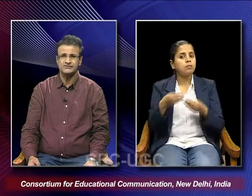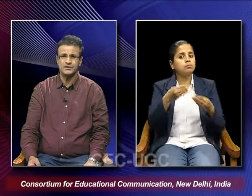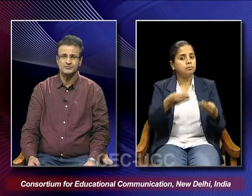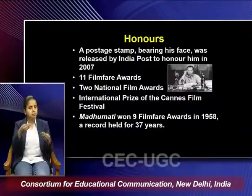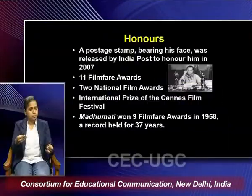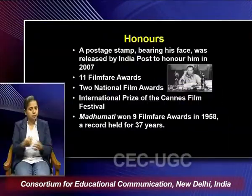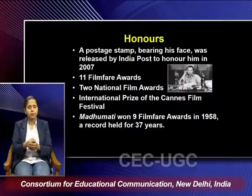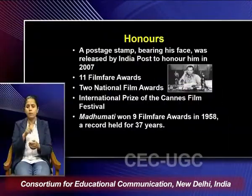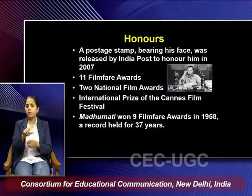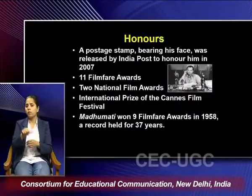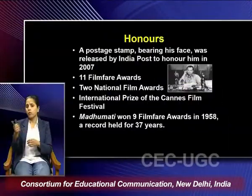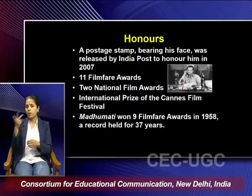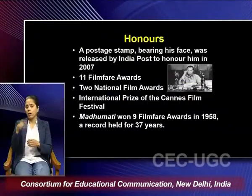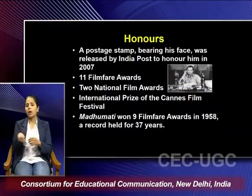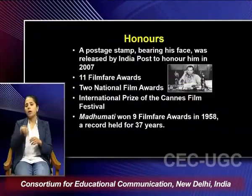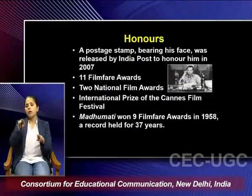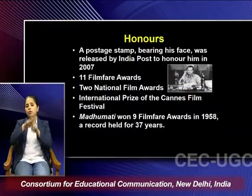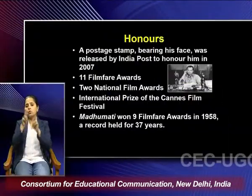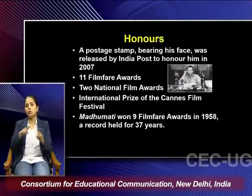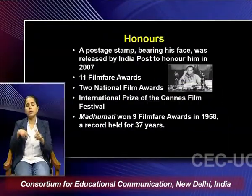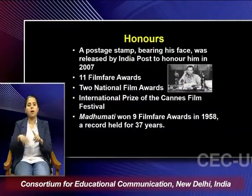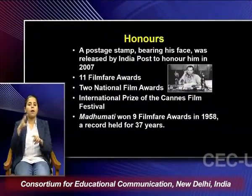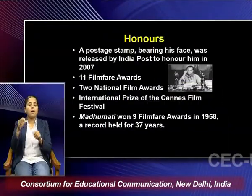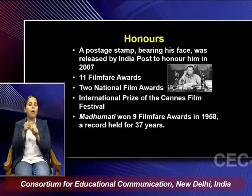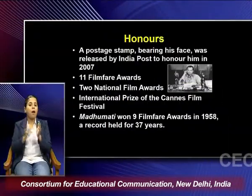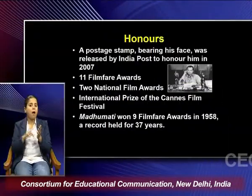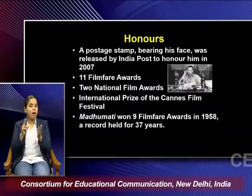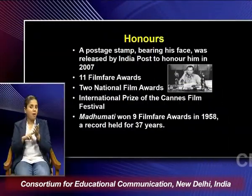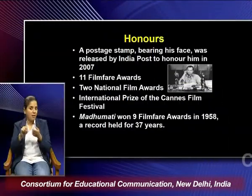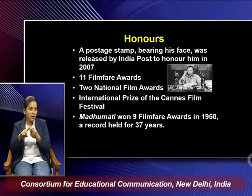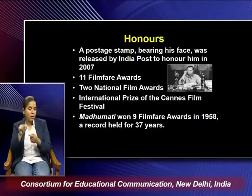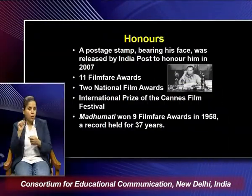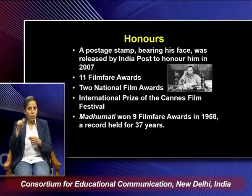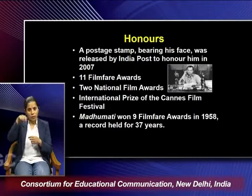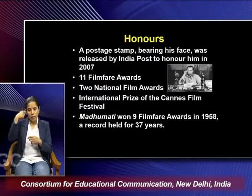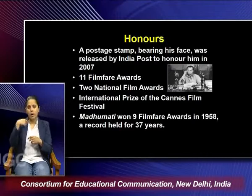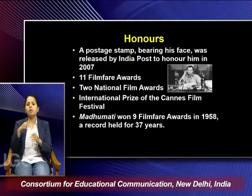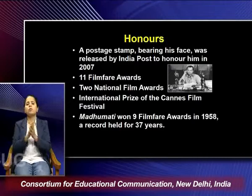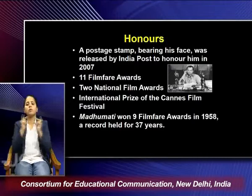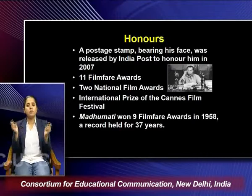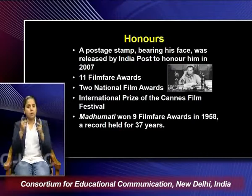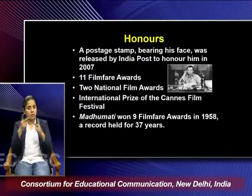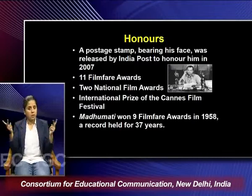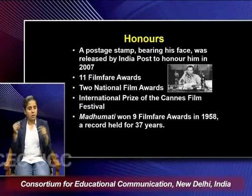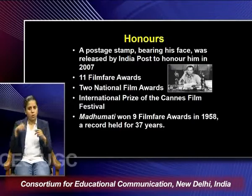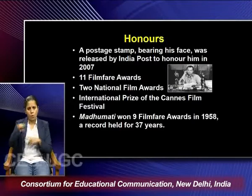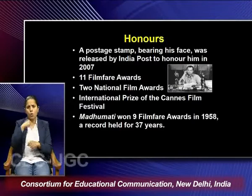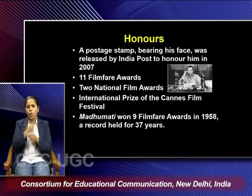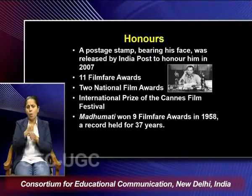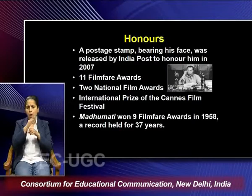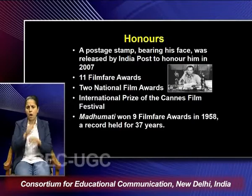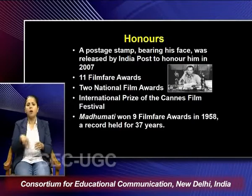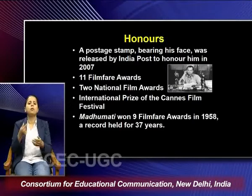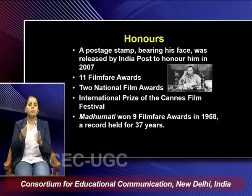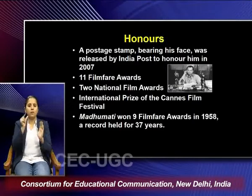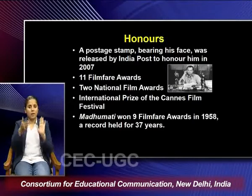Apart from the international prize of the Cannes Film Festival, and also the government honored him with a postage stamp